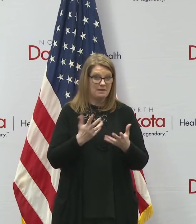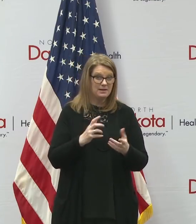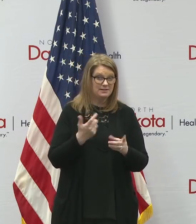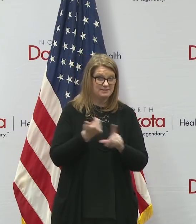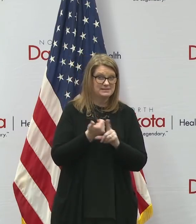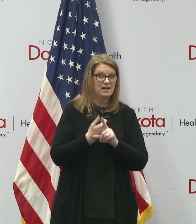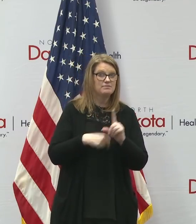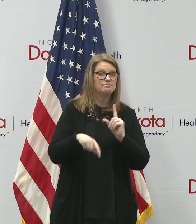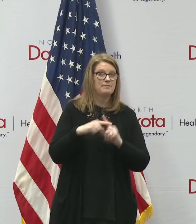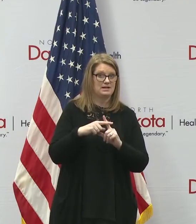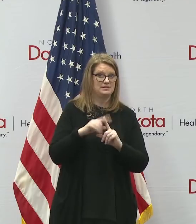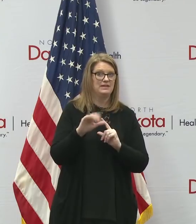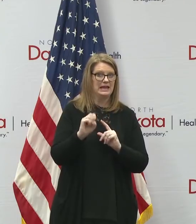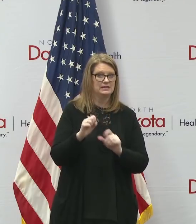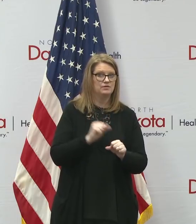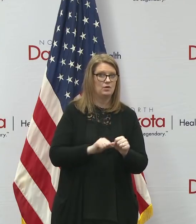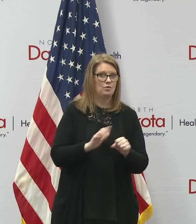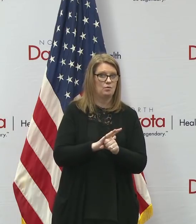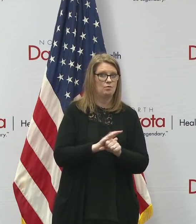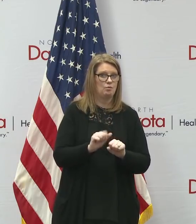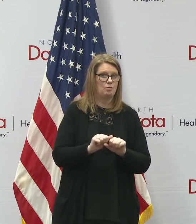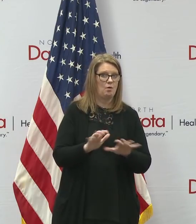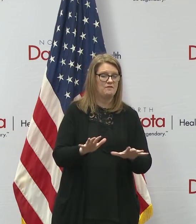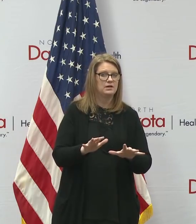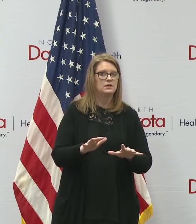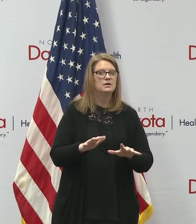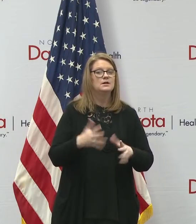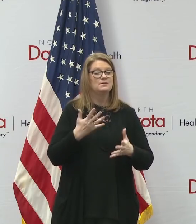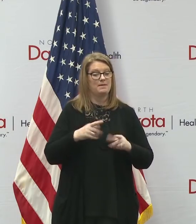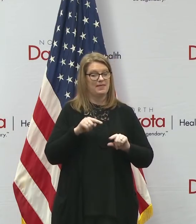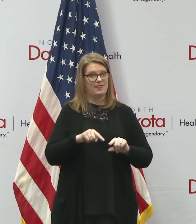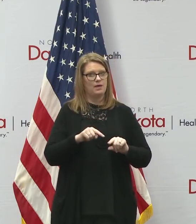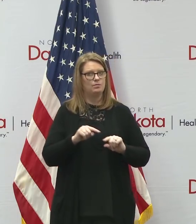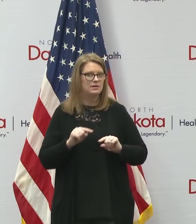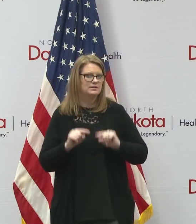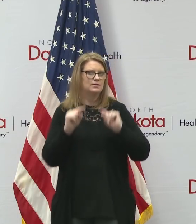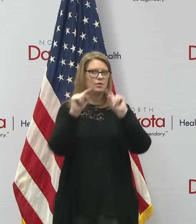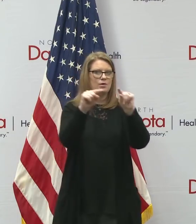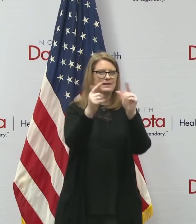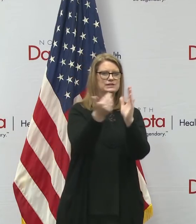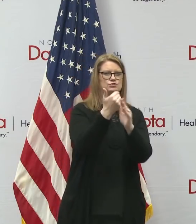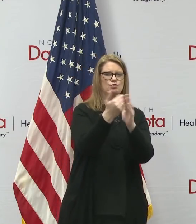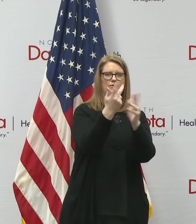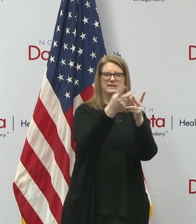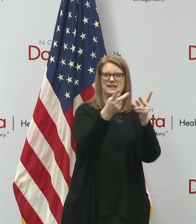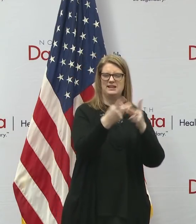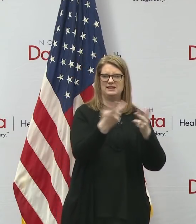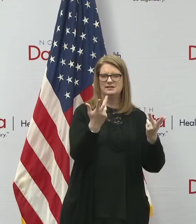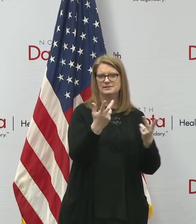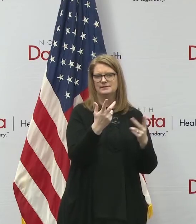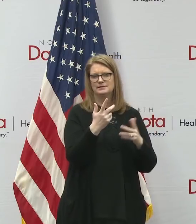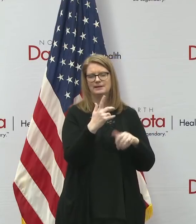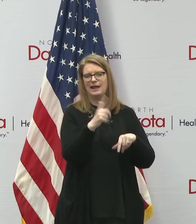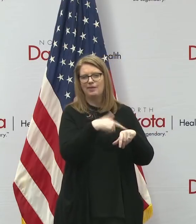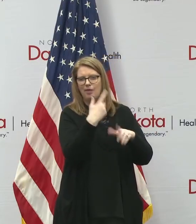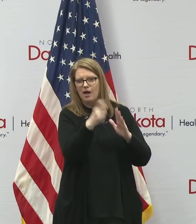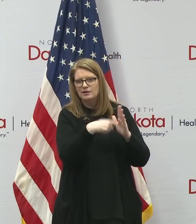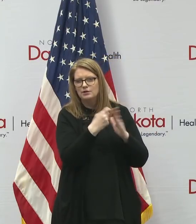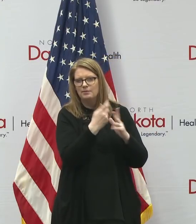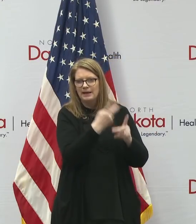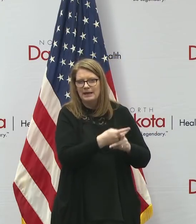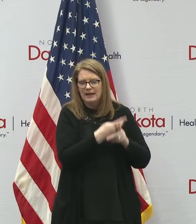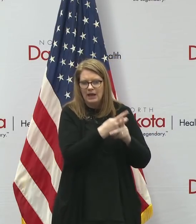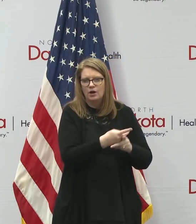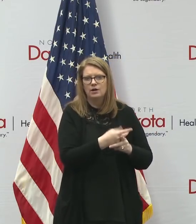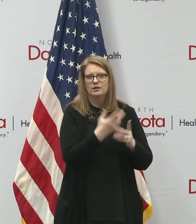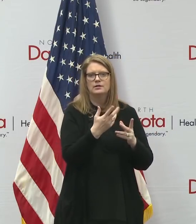COVID, that they may be the ones that end up at these facilities. As the governor said, as far as long-term care, maybe these